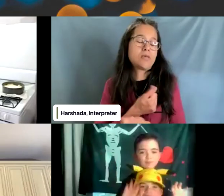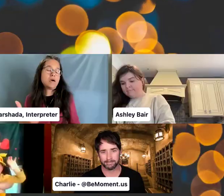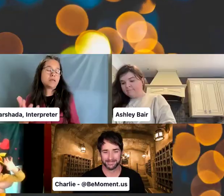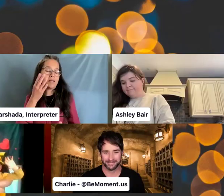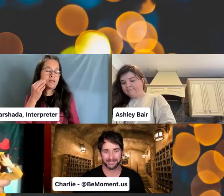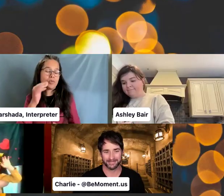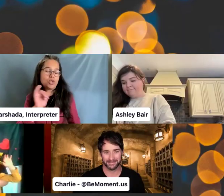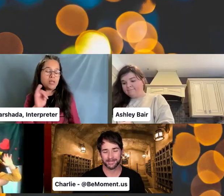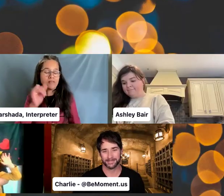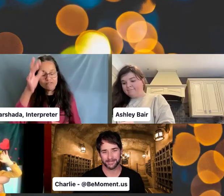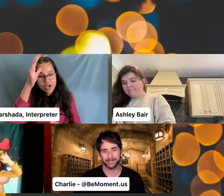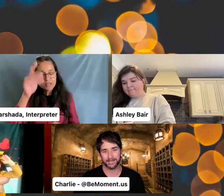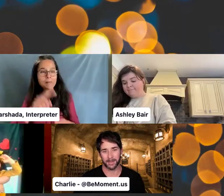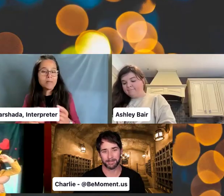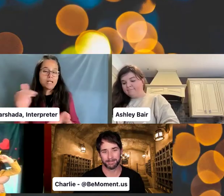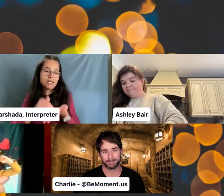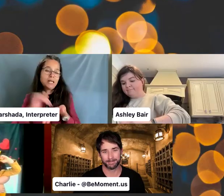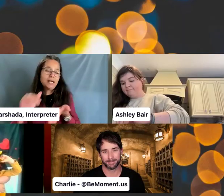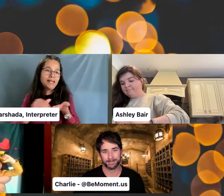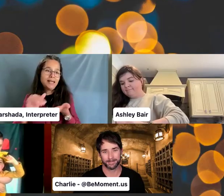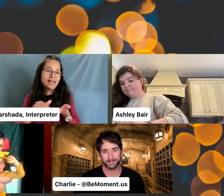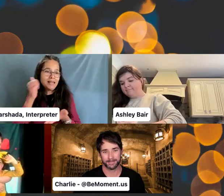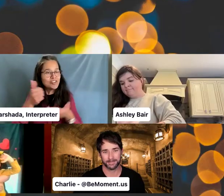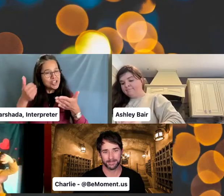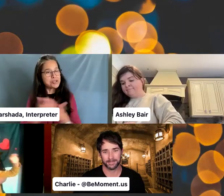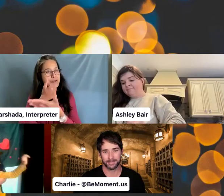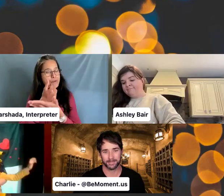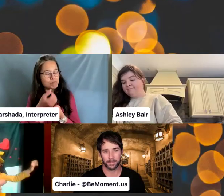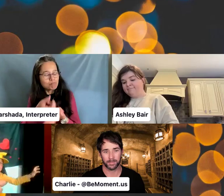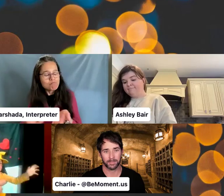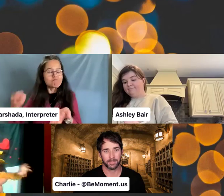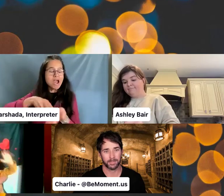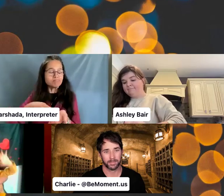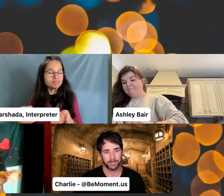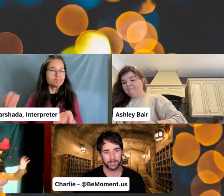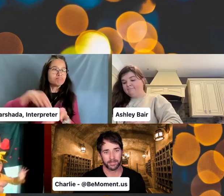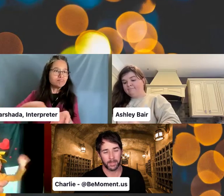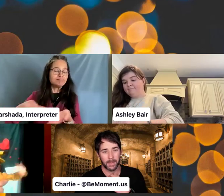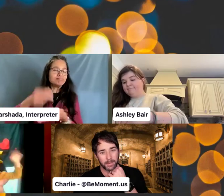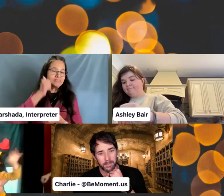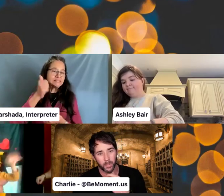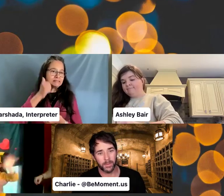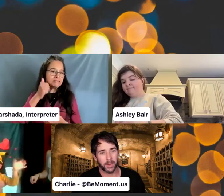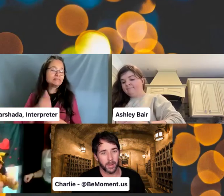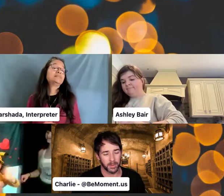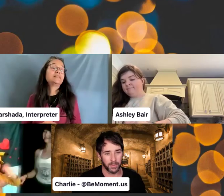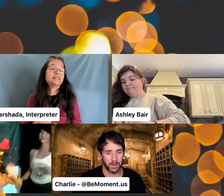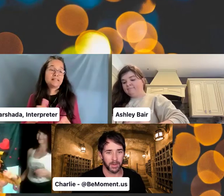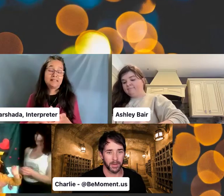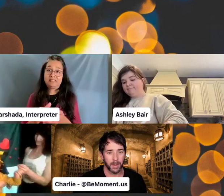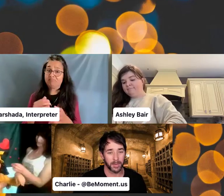love again and again and again. So it's going really well. We have a